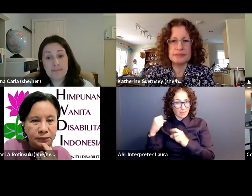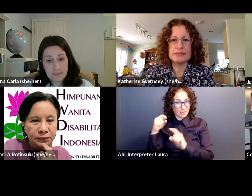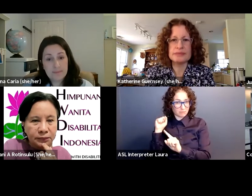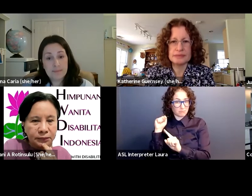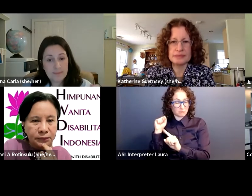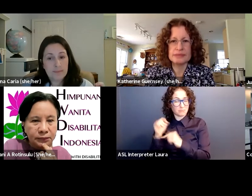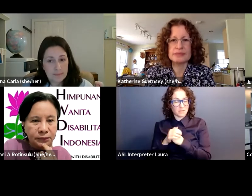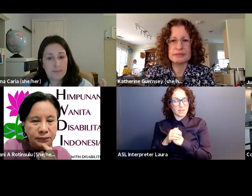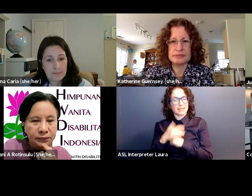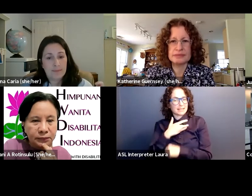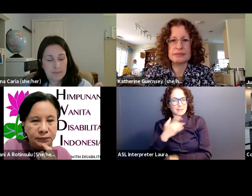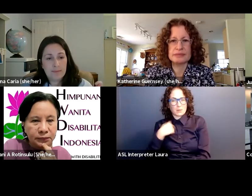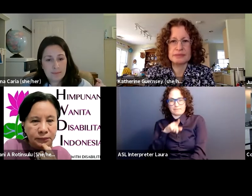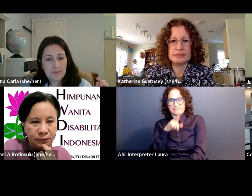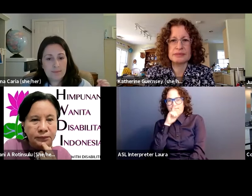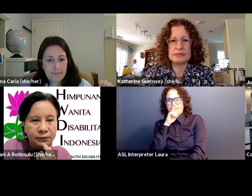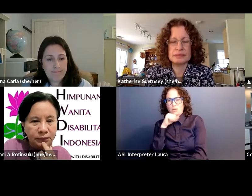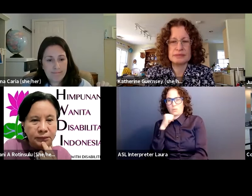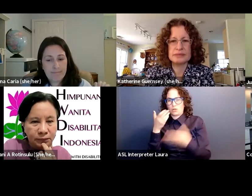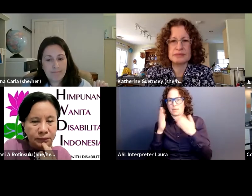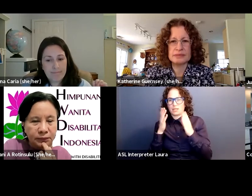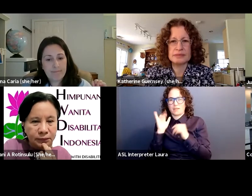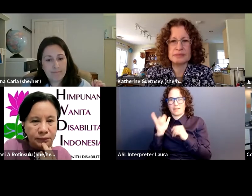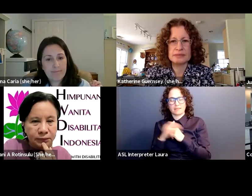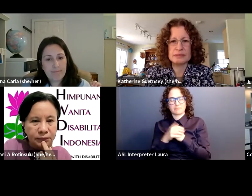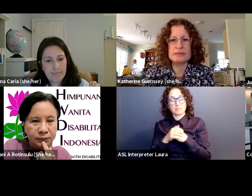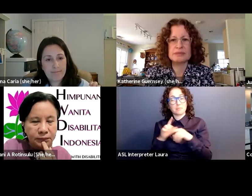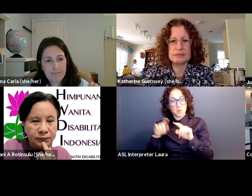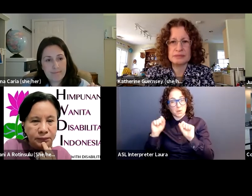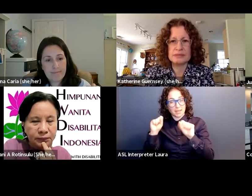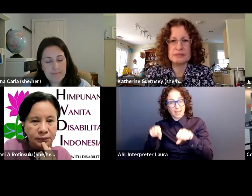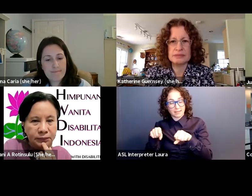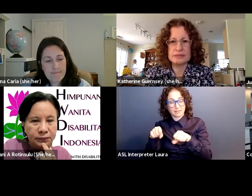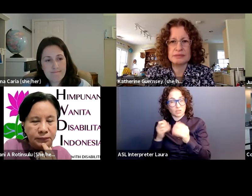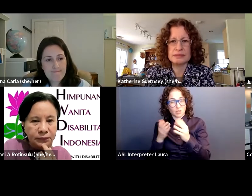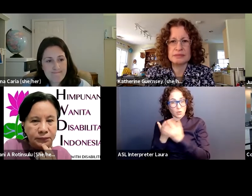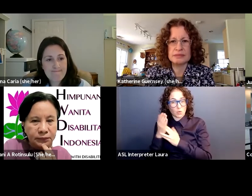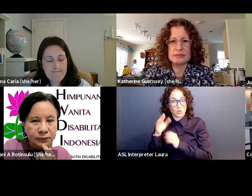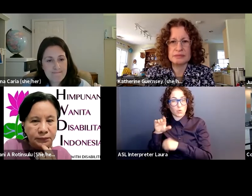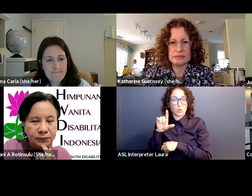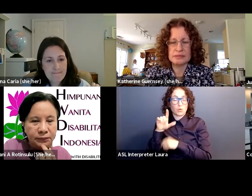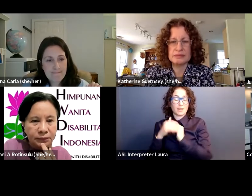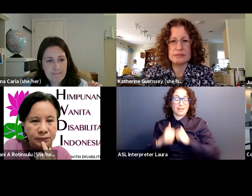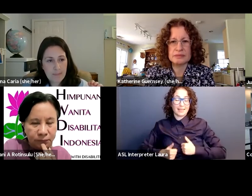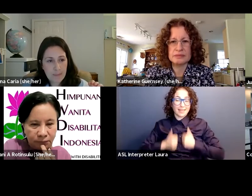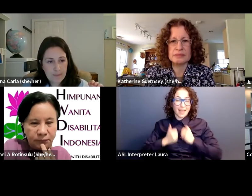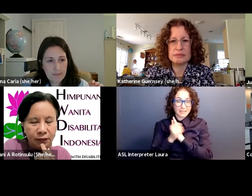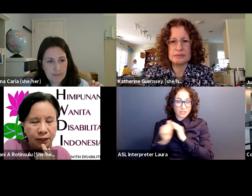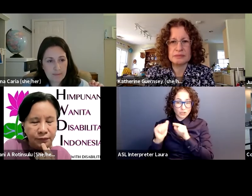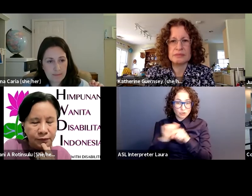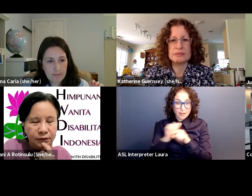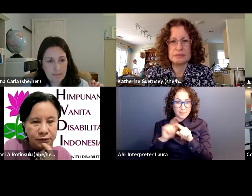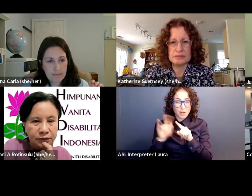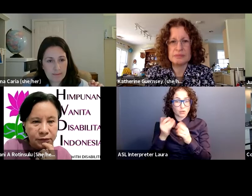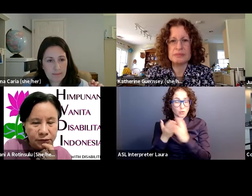we usually don't talk and we don't pay attention, but we could do that through the life skills training, but also through the